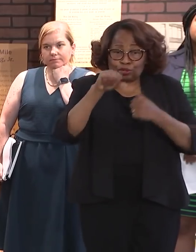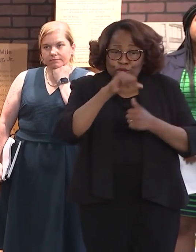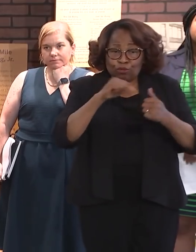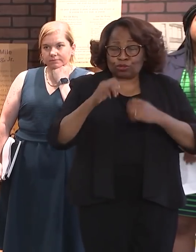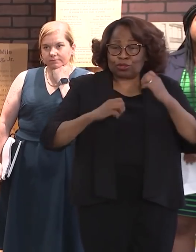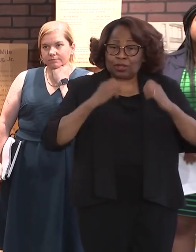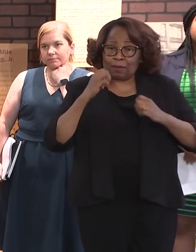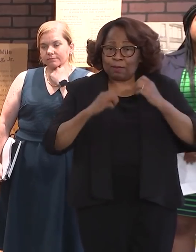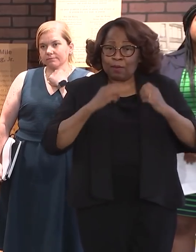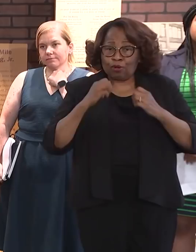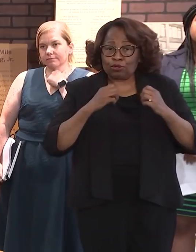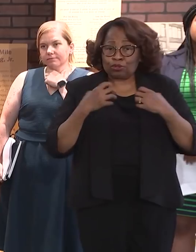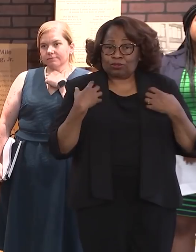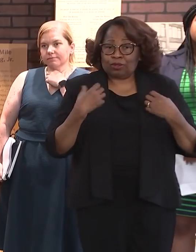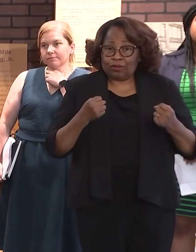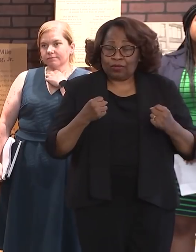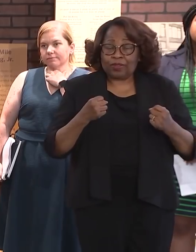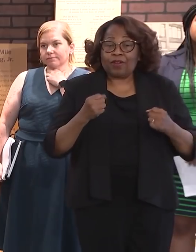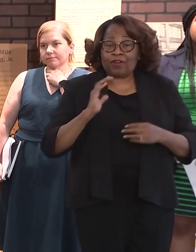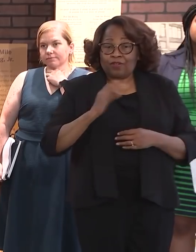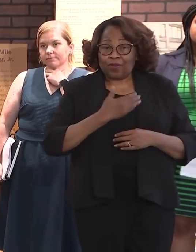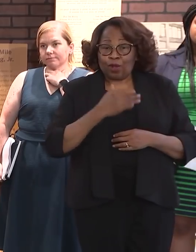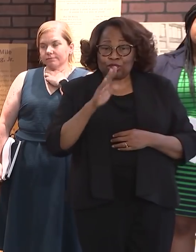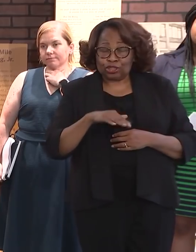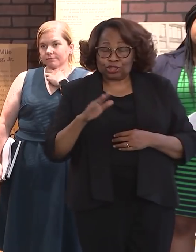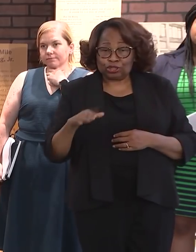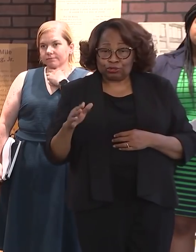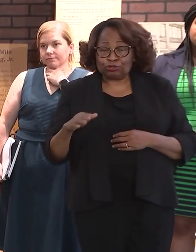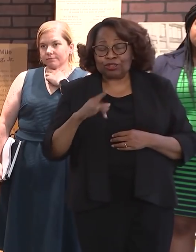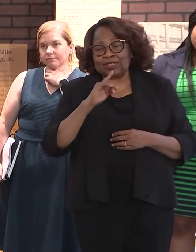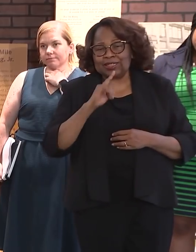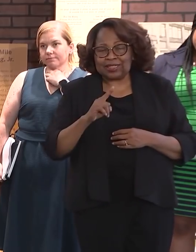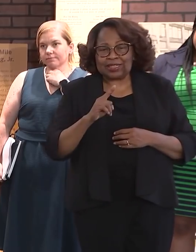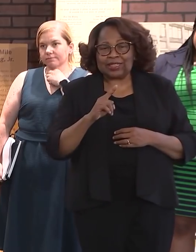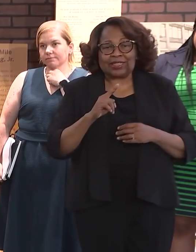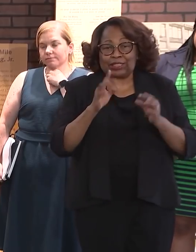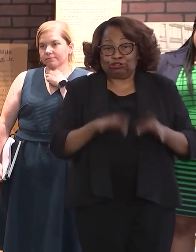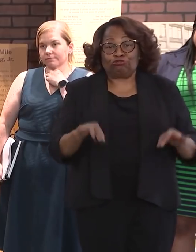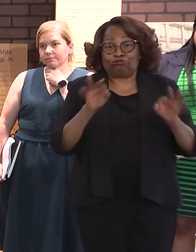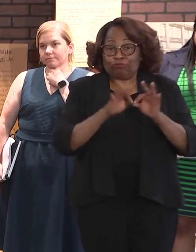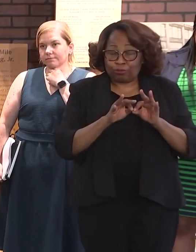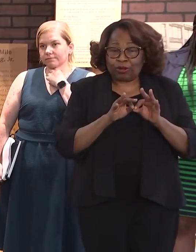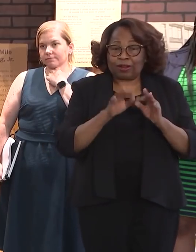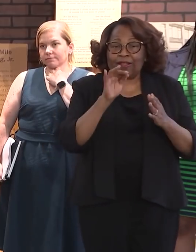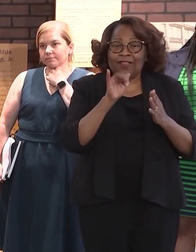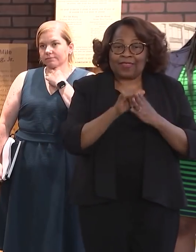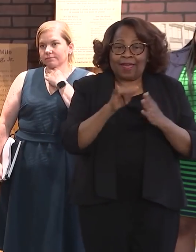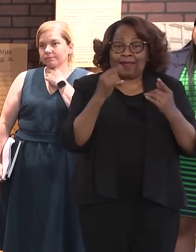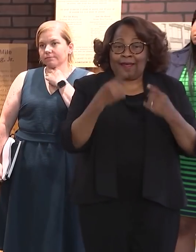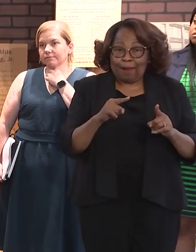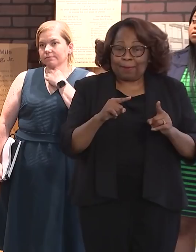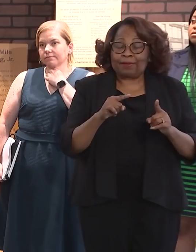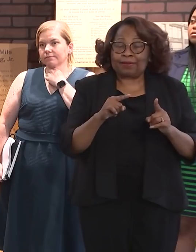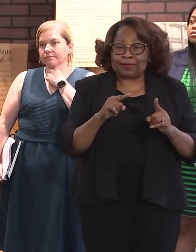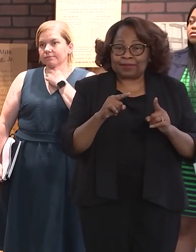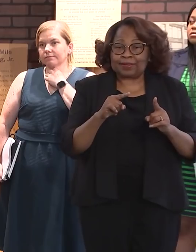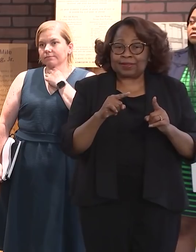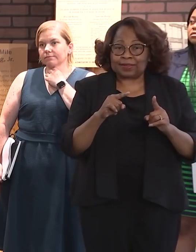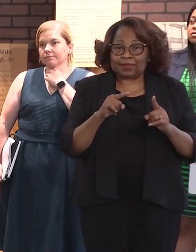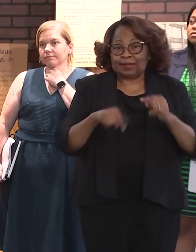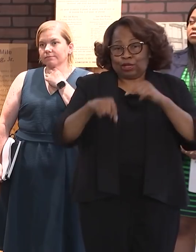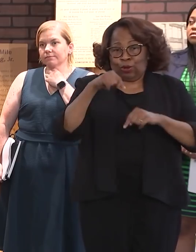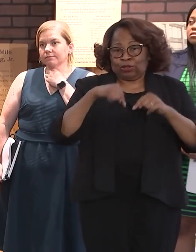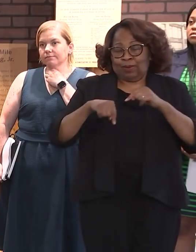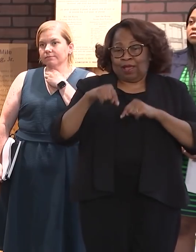and emotional welfare of our children. It is critically important that happens. Goes